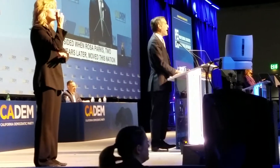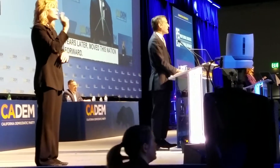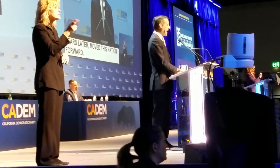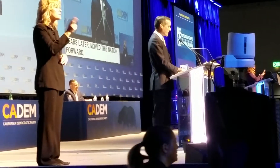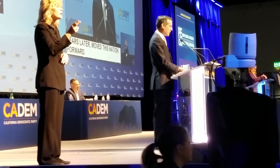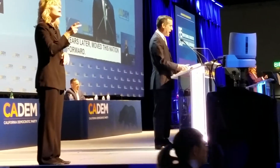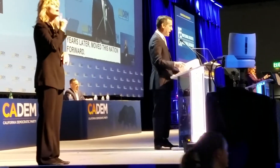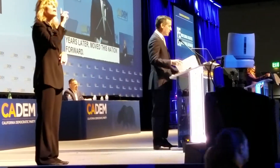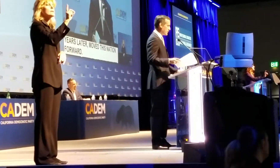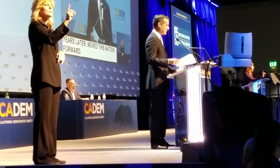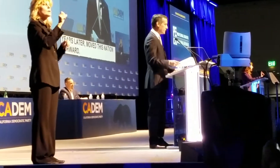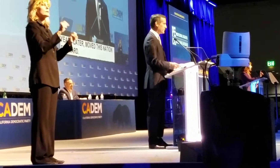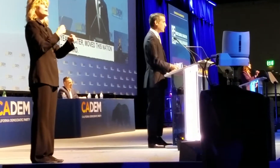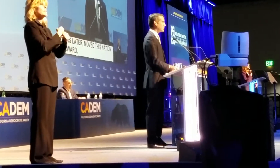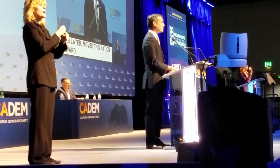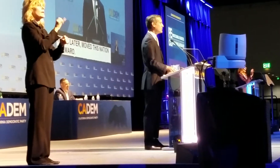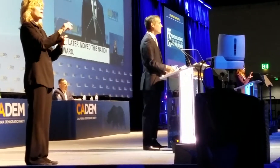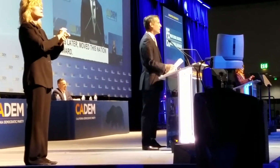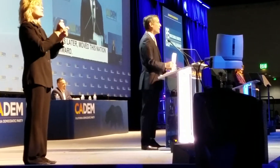will make that change.